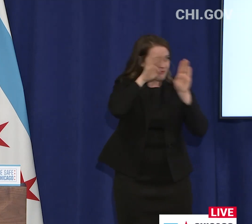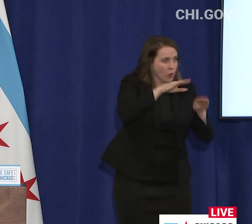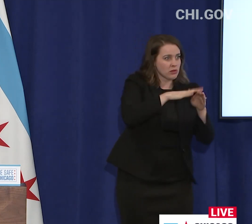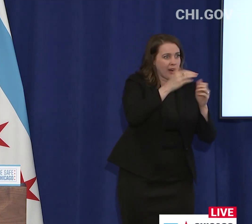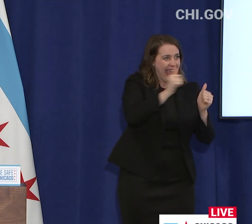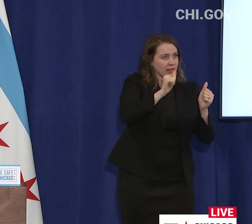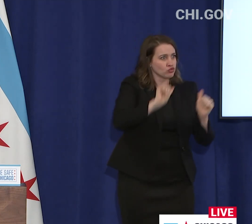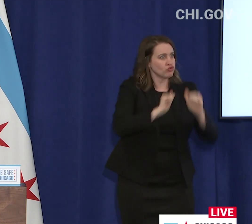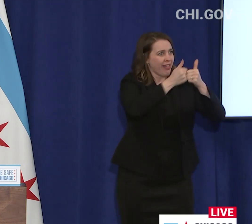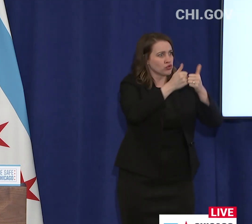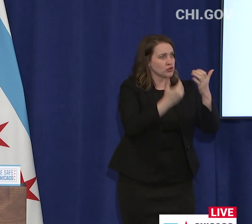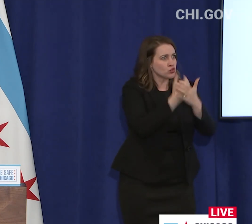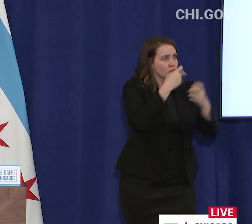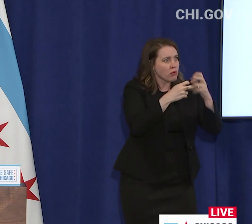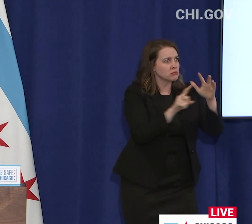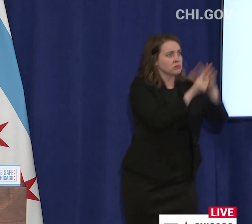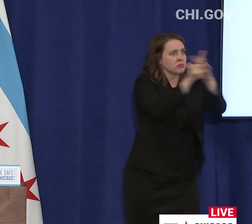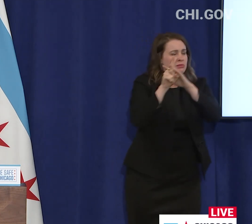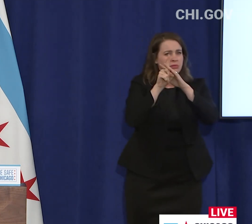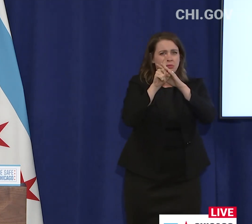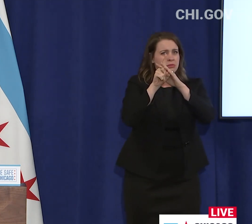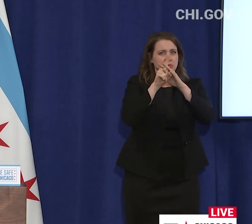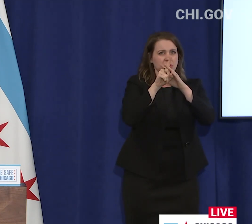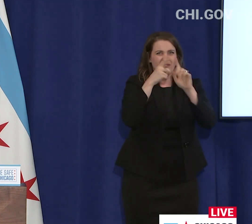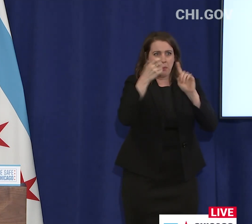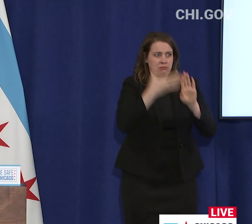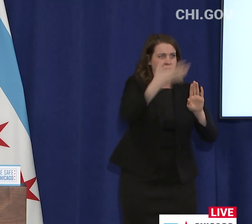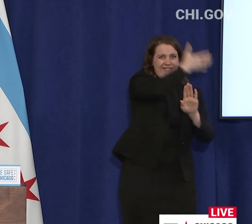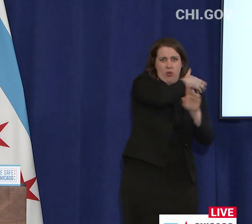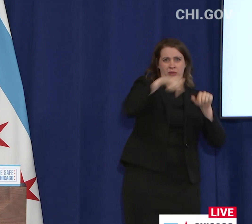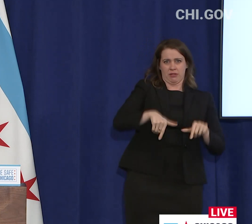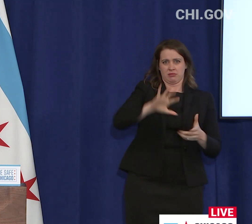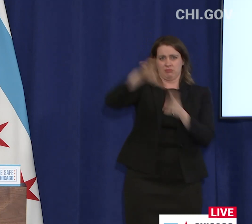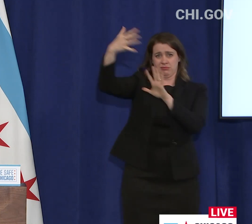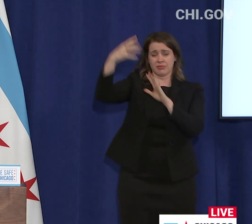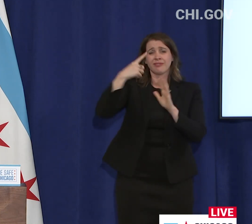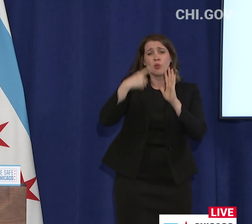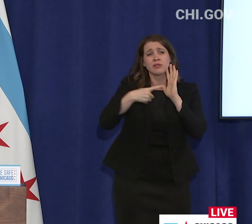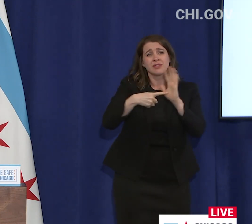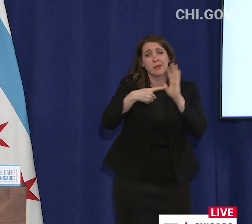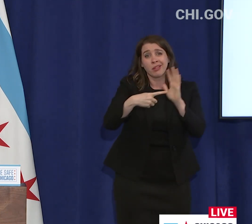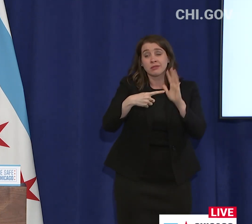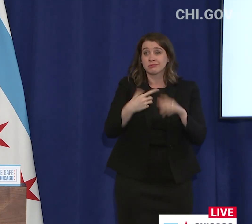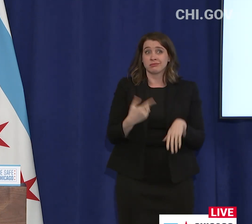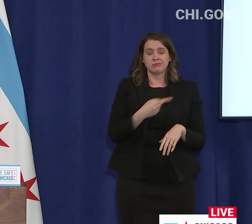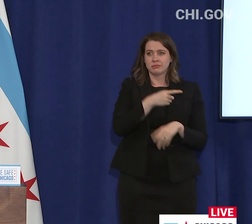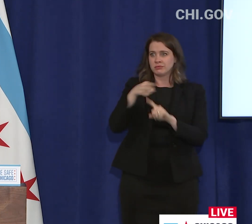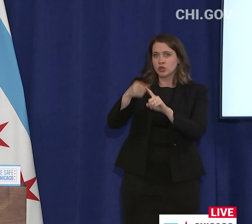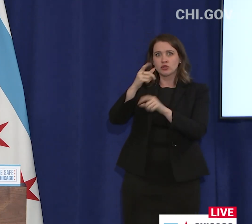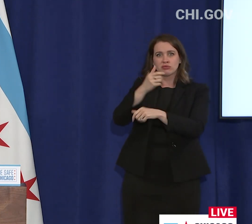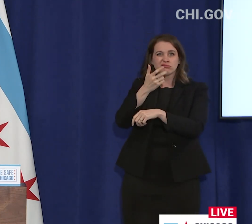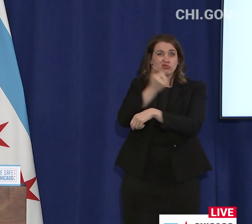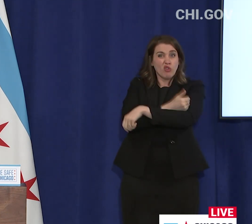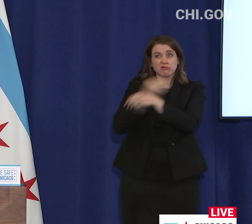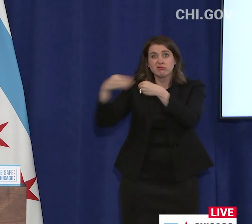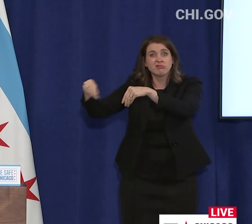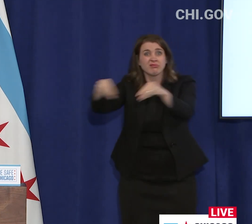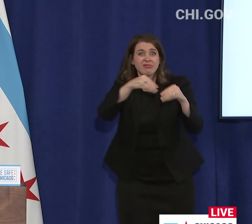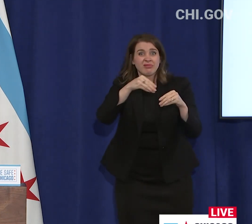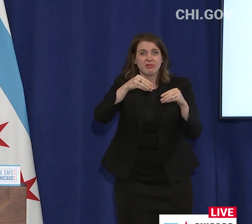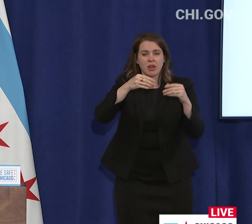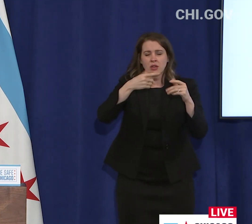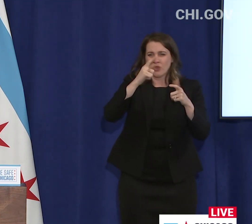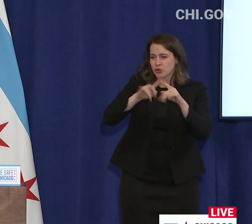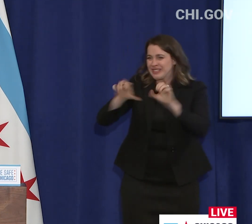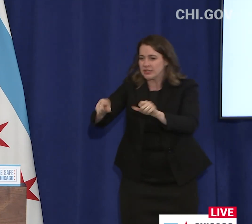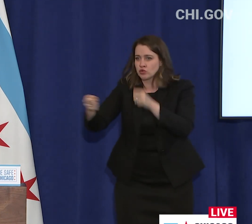pandemic came into focus. Challenges like tackling open-air drug markets that have only gotten more difficult